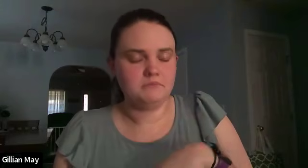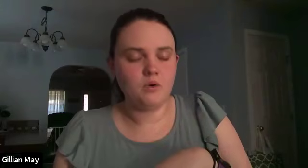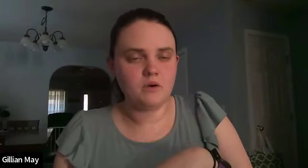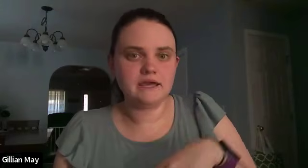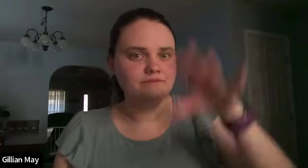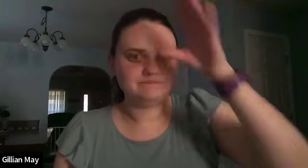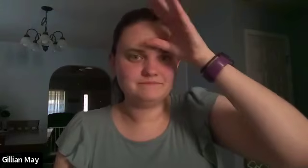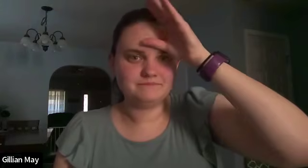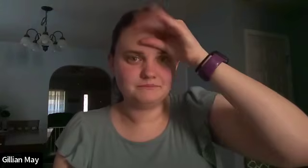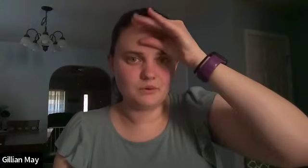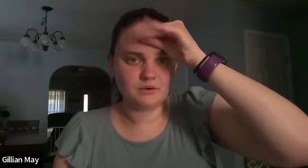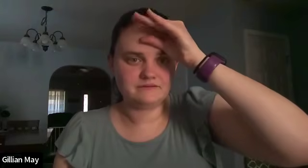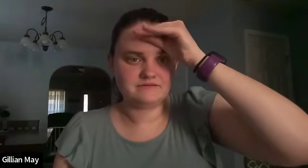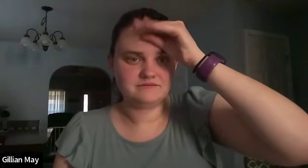Son, boy, boy.